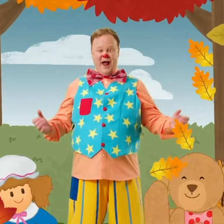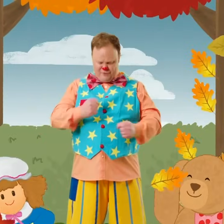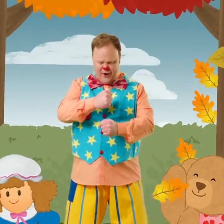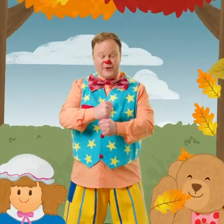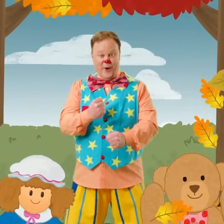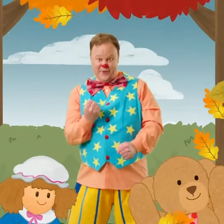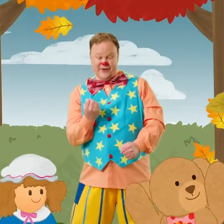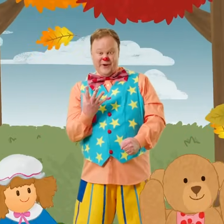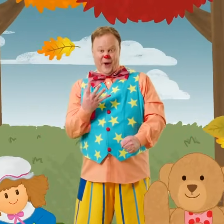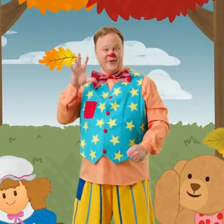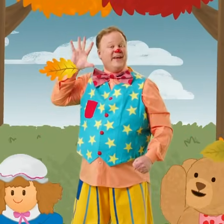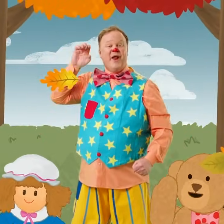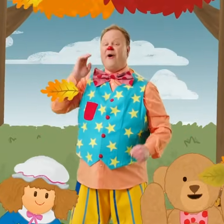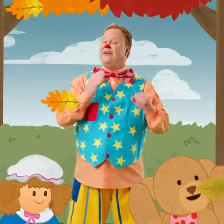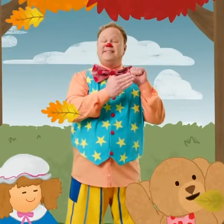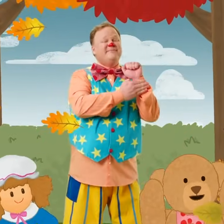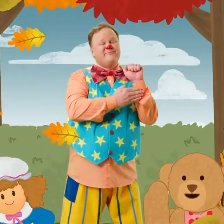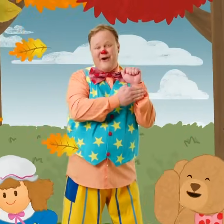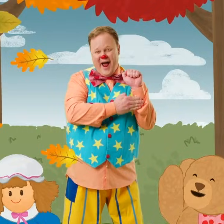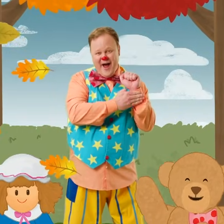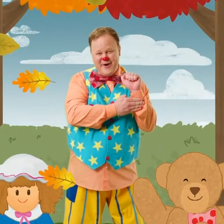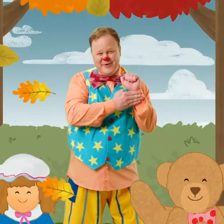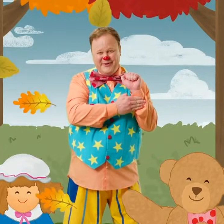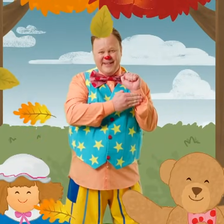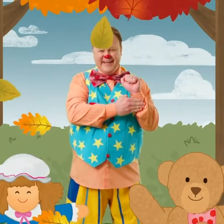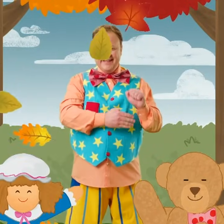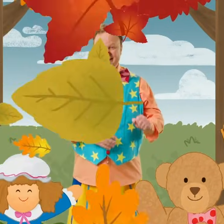brown, golden, golden, orange and brown.